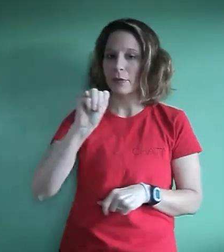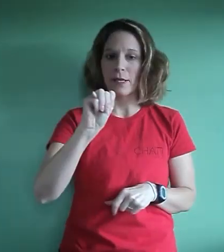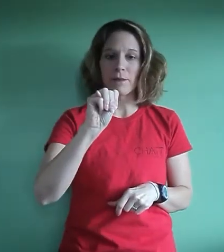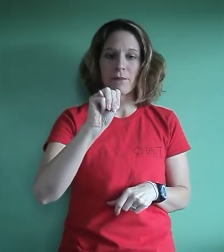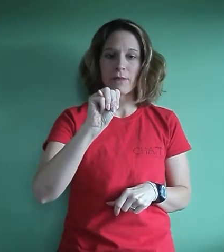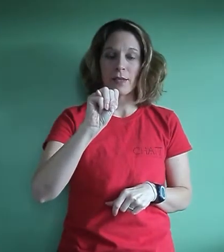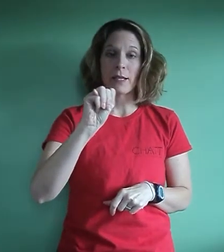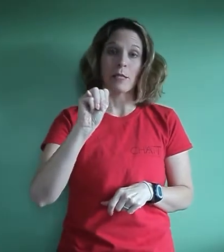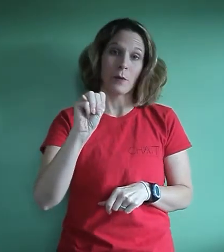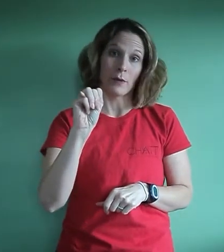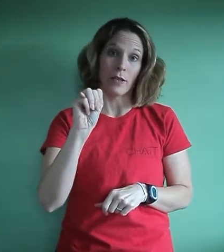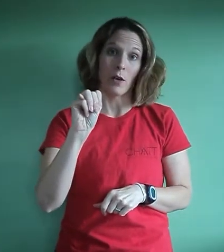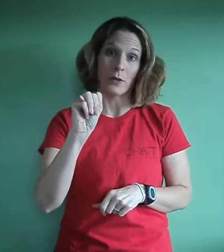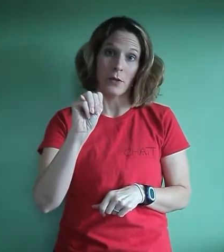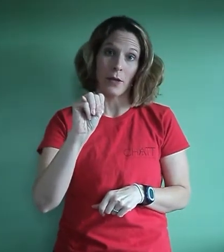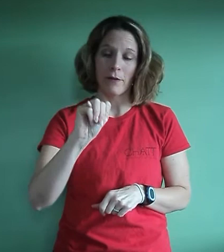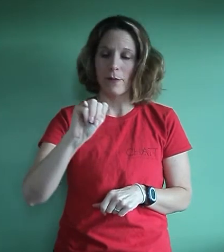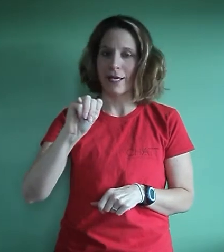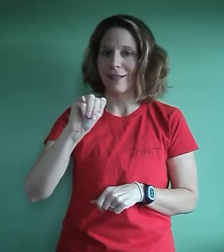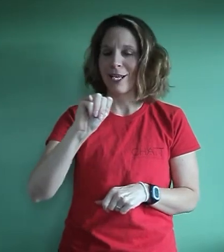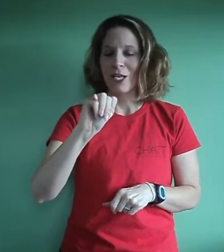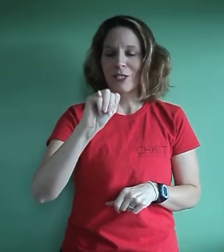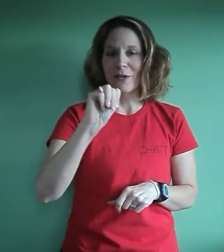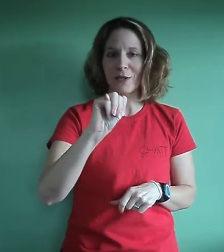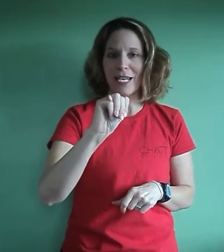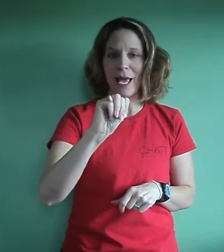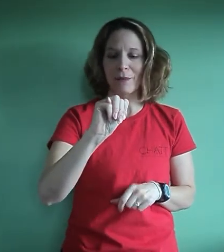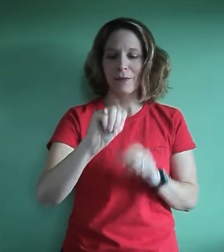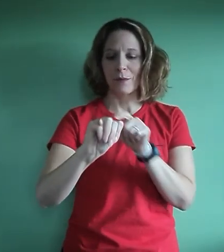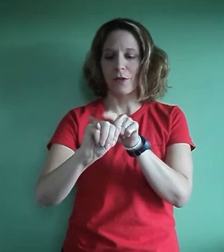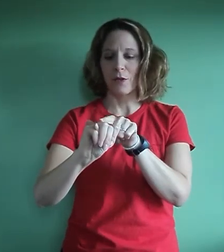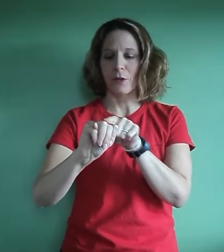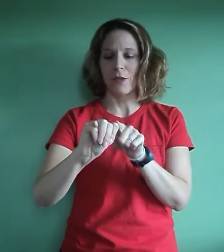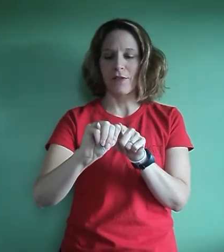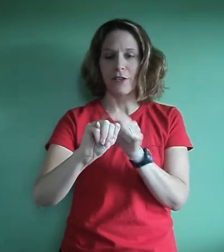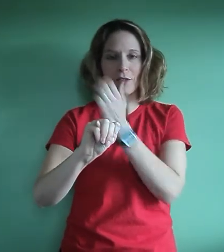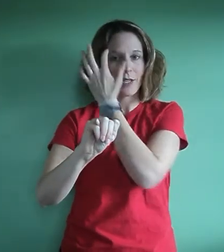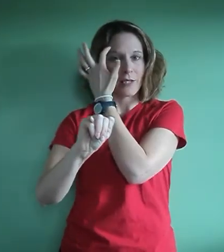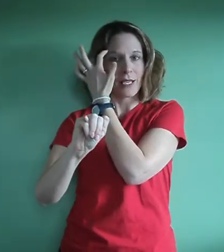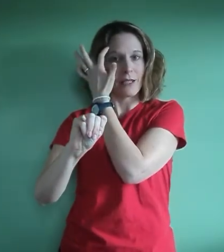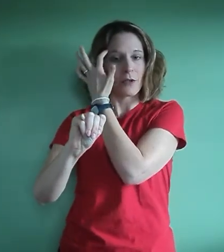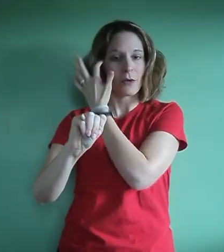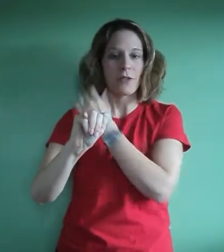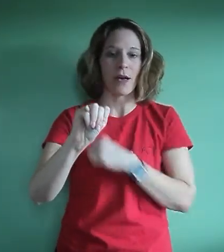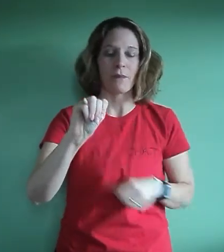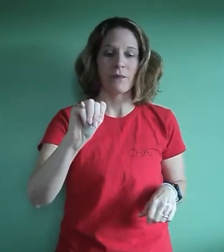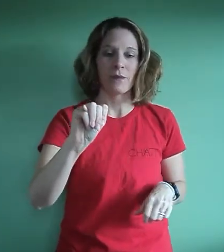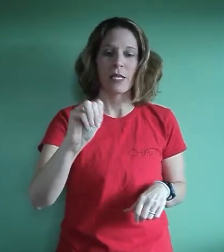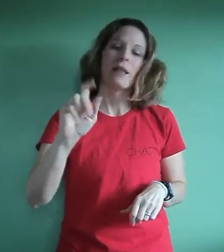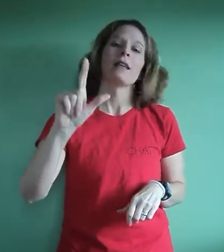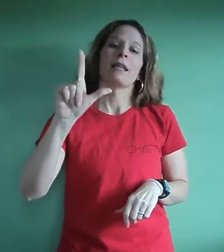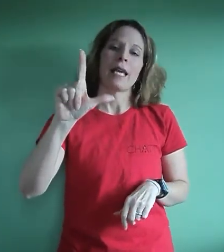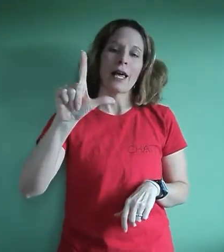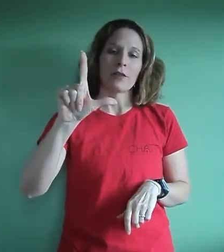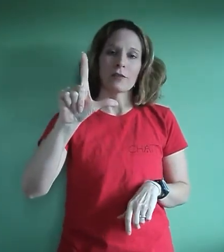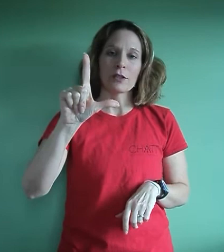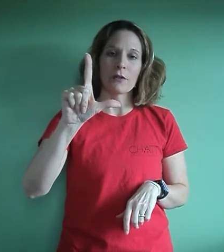well. I think at this point we've done almost the whole alphabet. So here's an M with your three fingers on the side of your thumb. L for